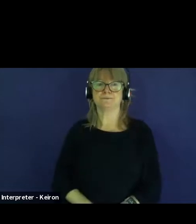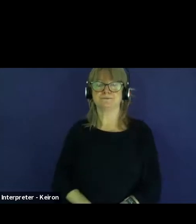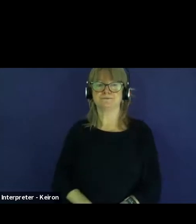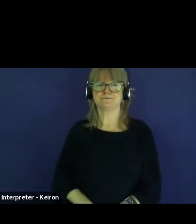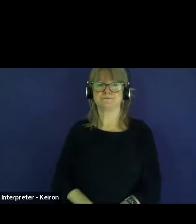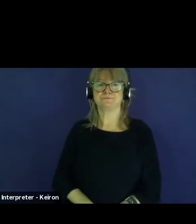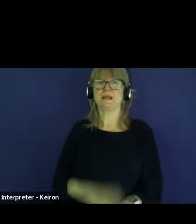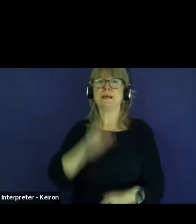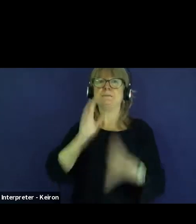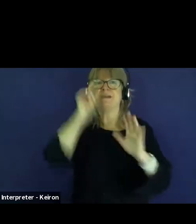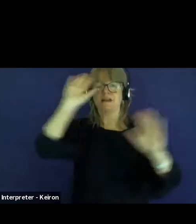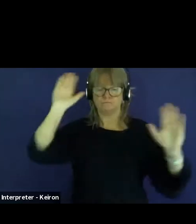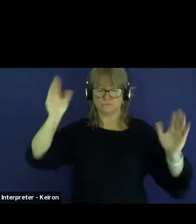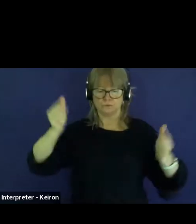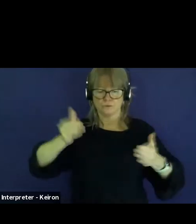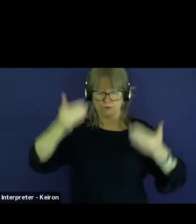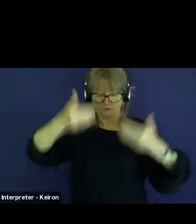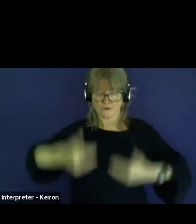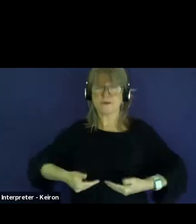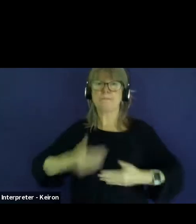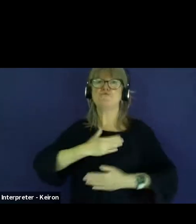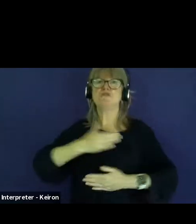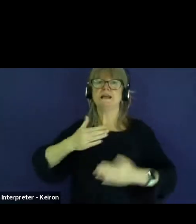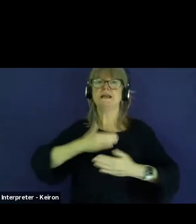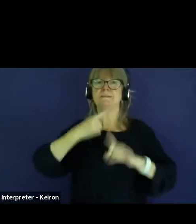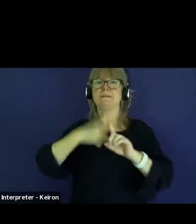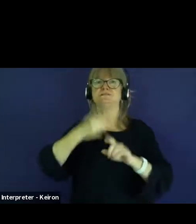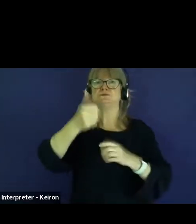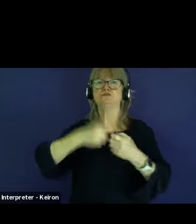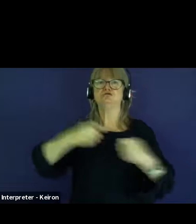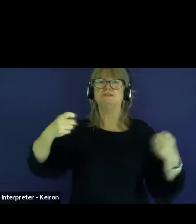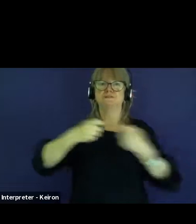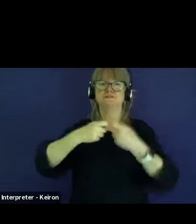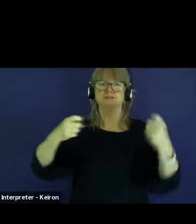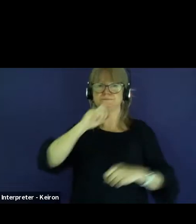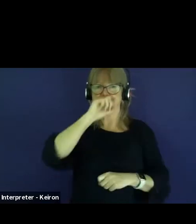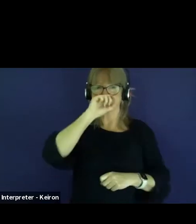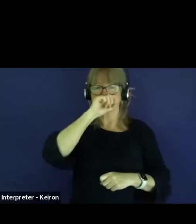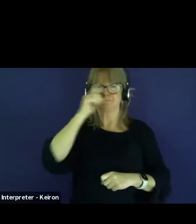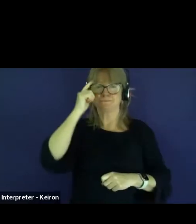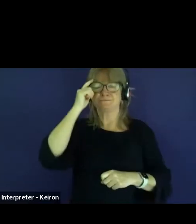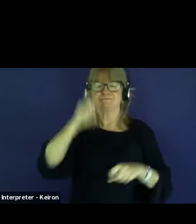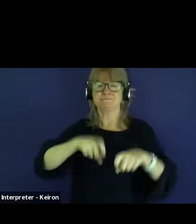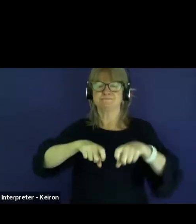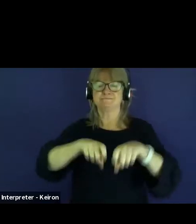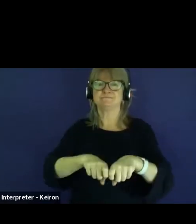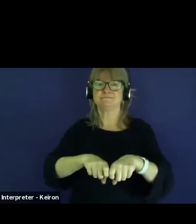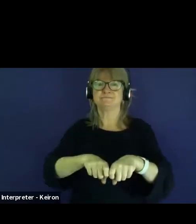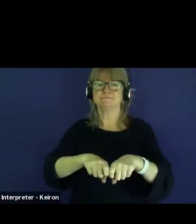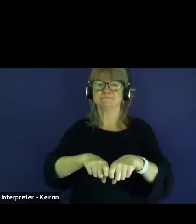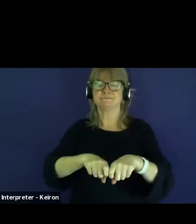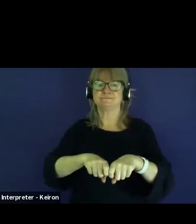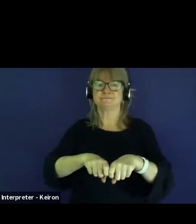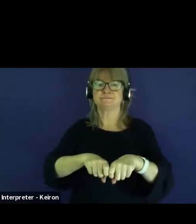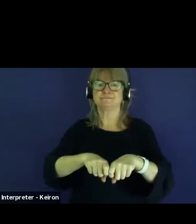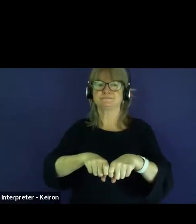our breathing, and it was also a really nice stretch. So we're sitting on our heels, and we're just going to let our